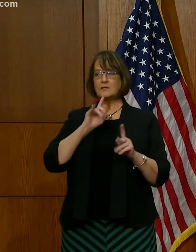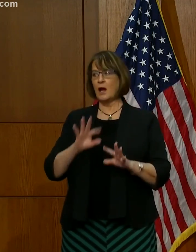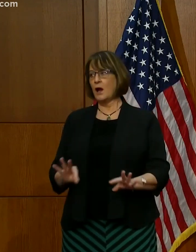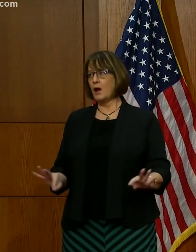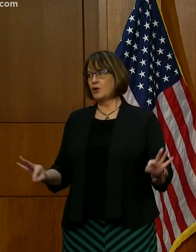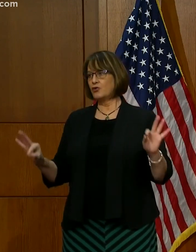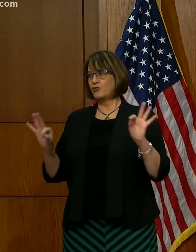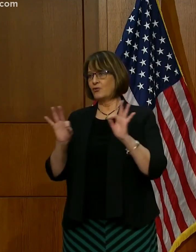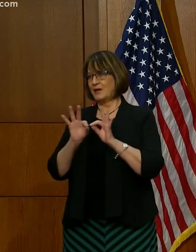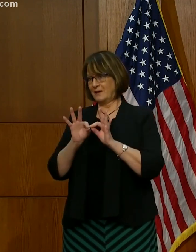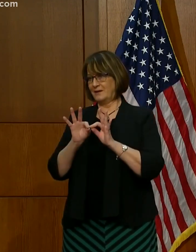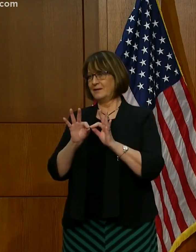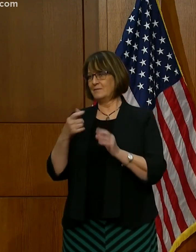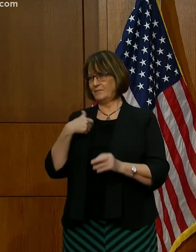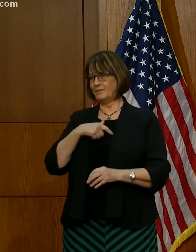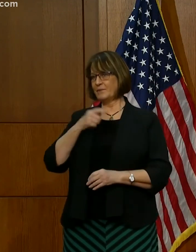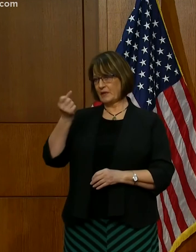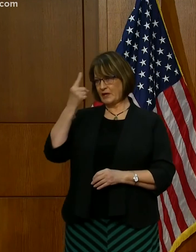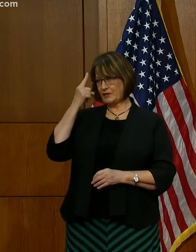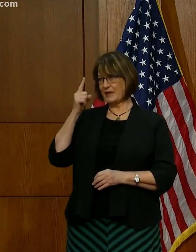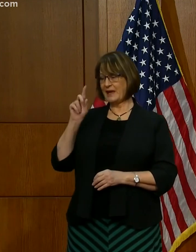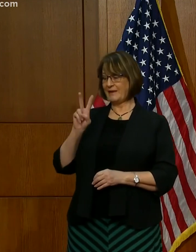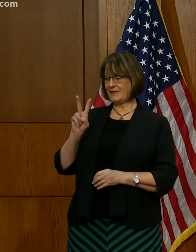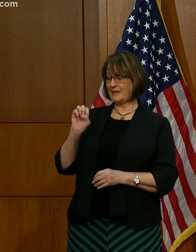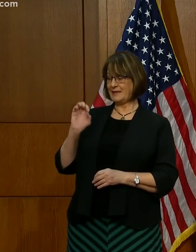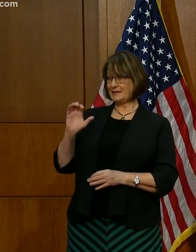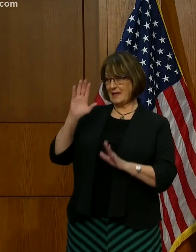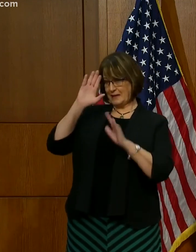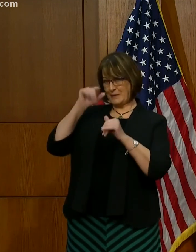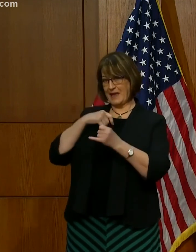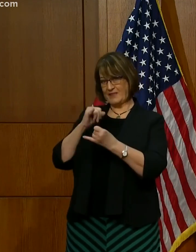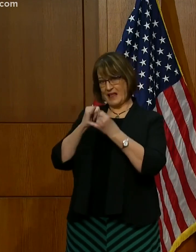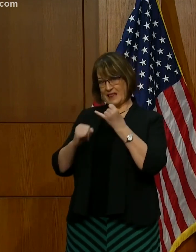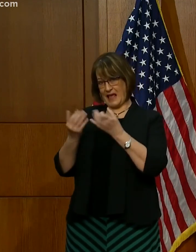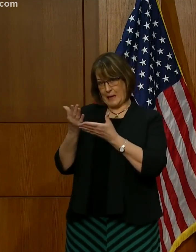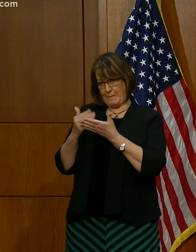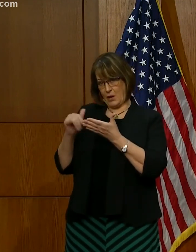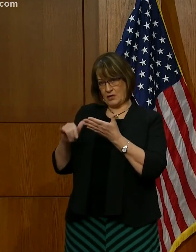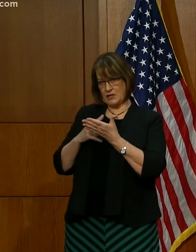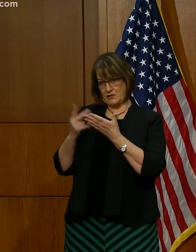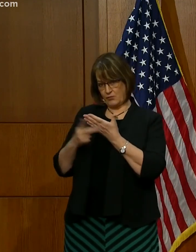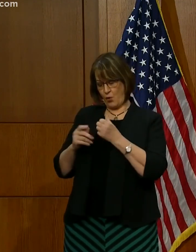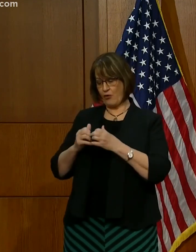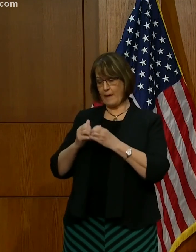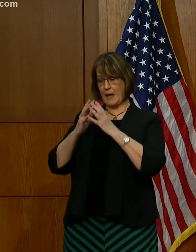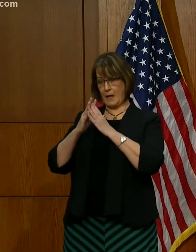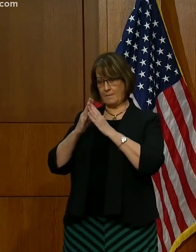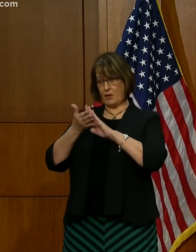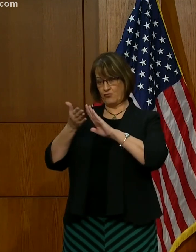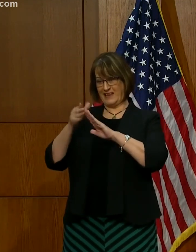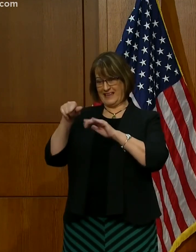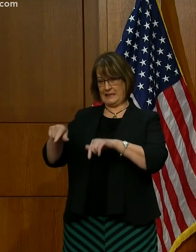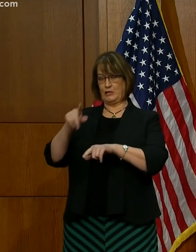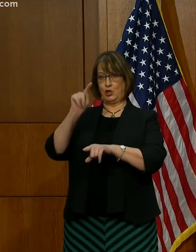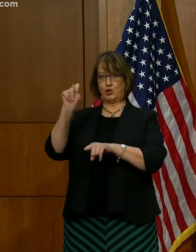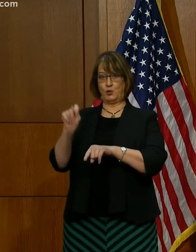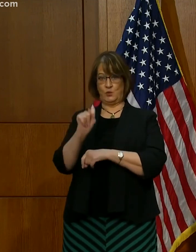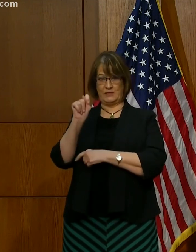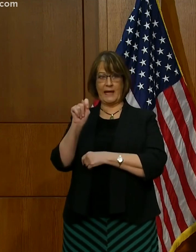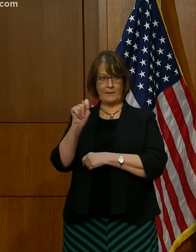that. The Employment Commission expects to have the last piece of this program up and running by Tuesday, and